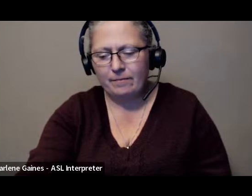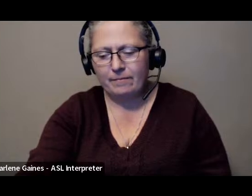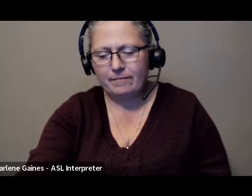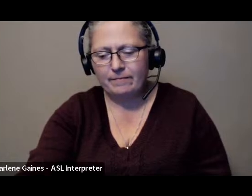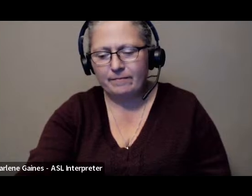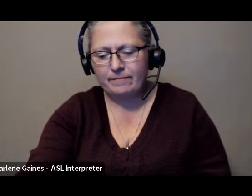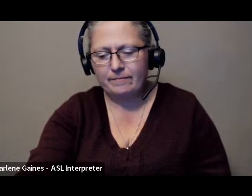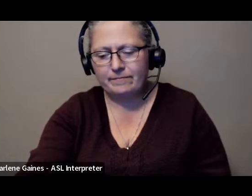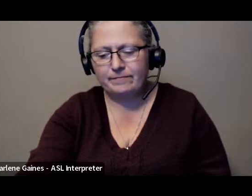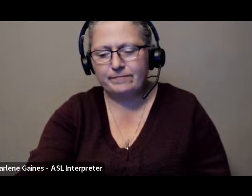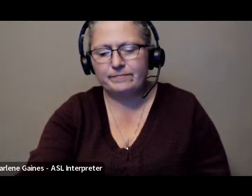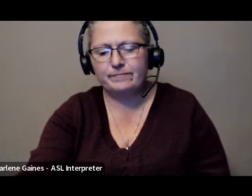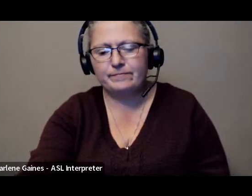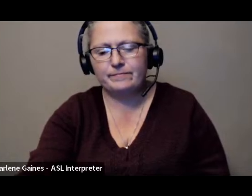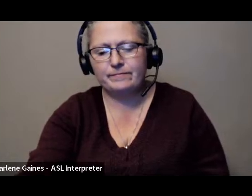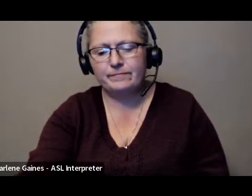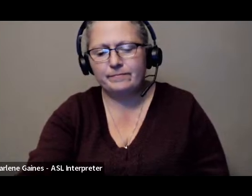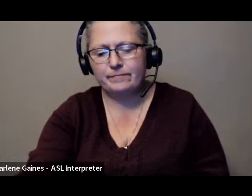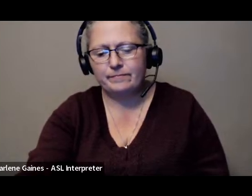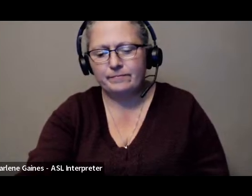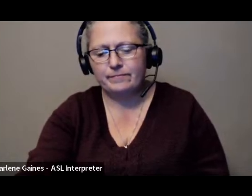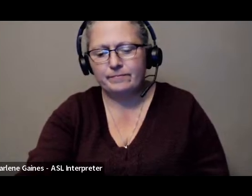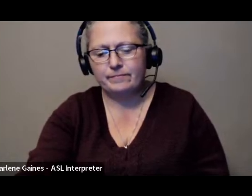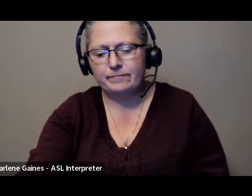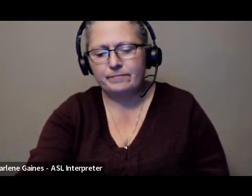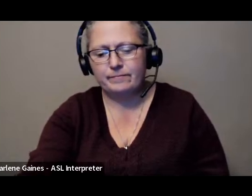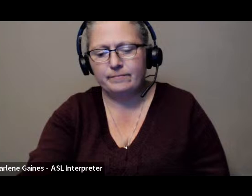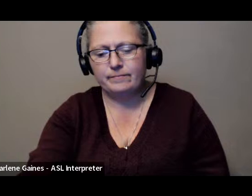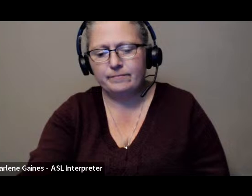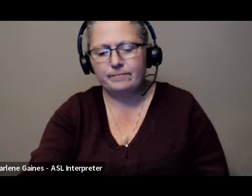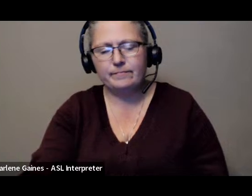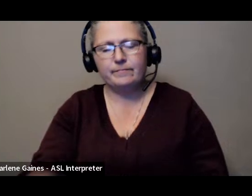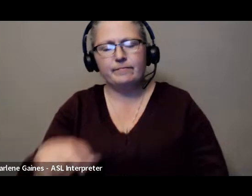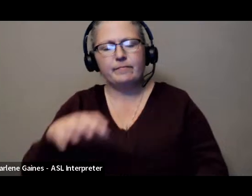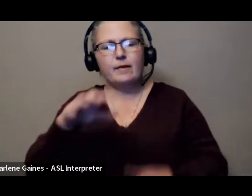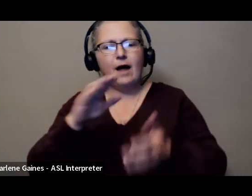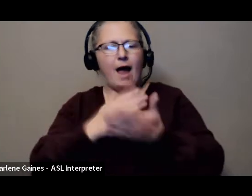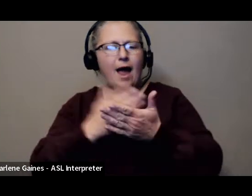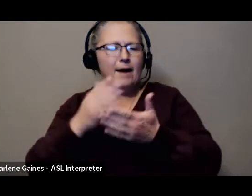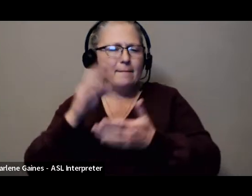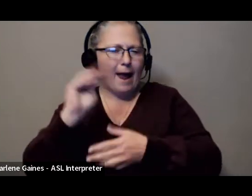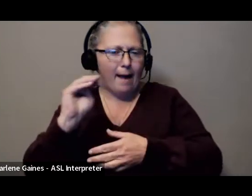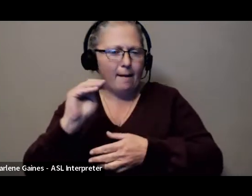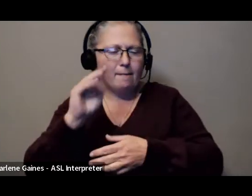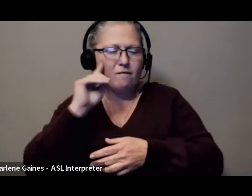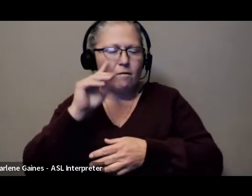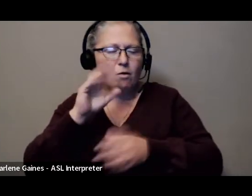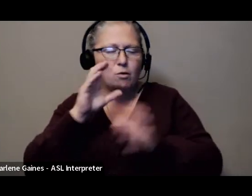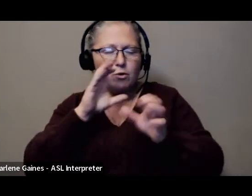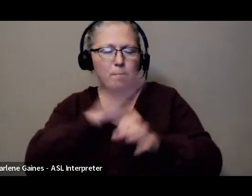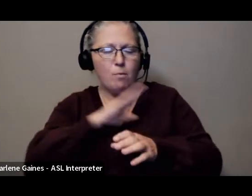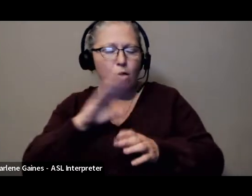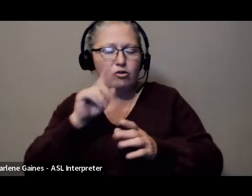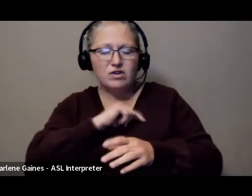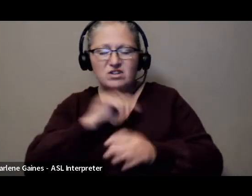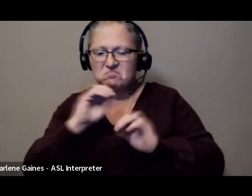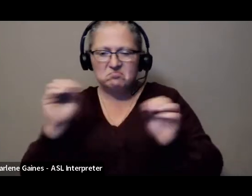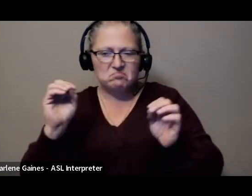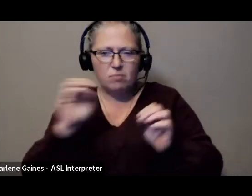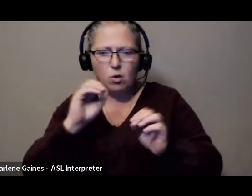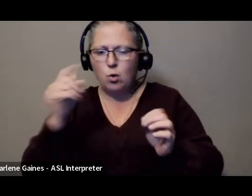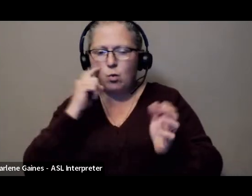Okay, so now, item M, communications to the Board of Trustees. There were none. No